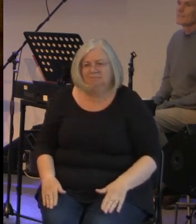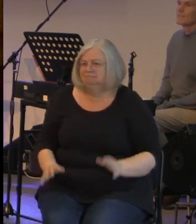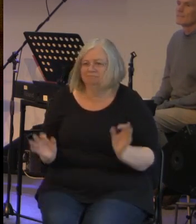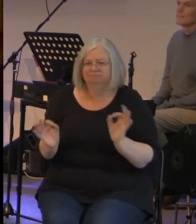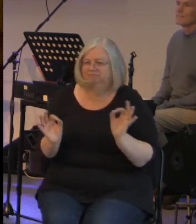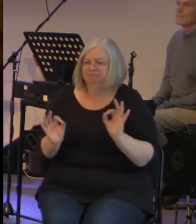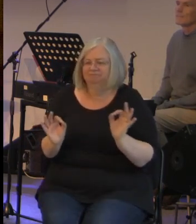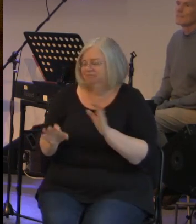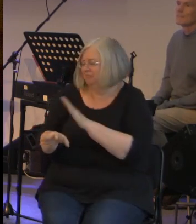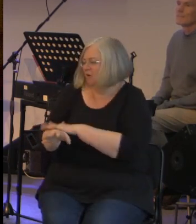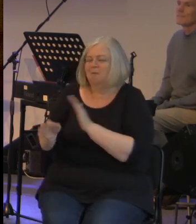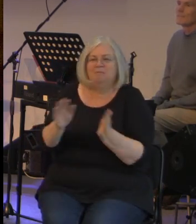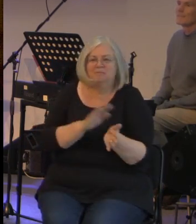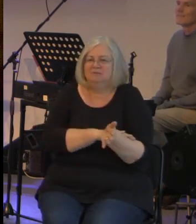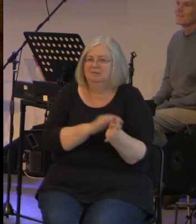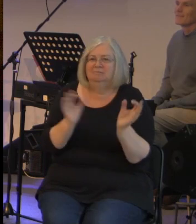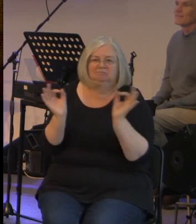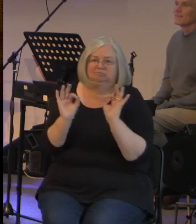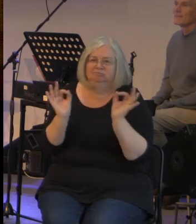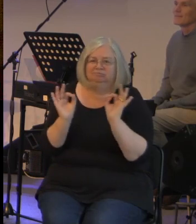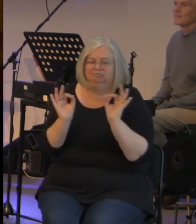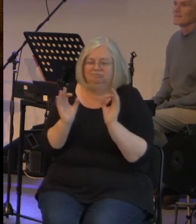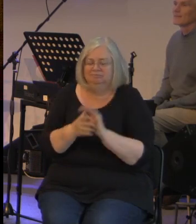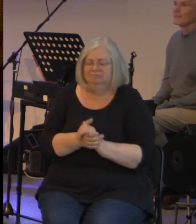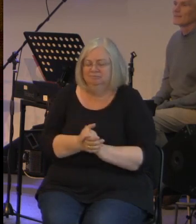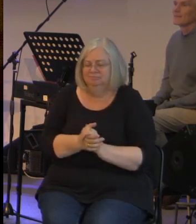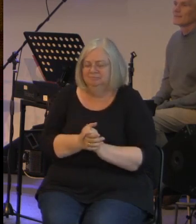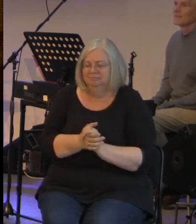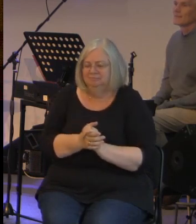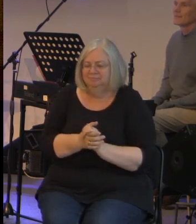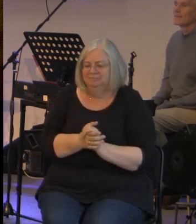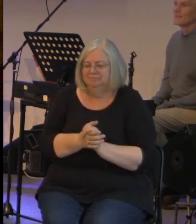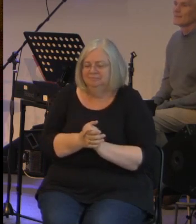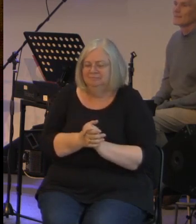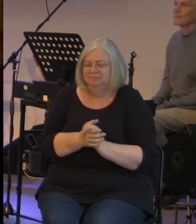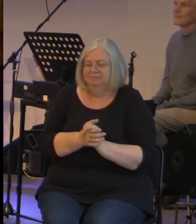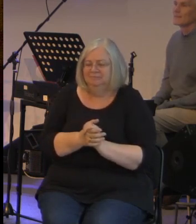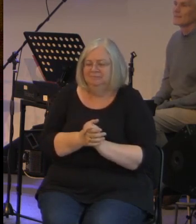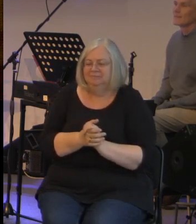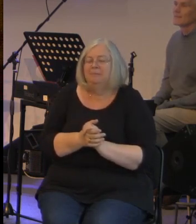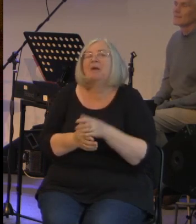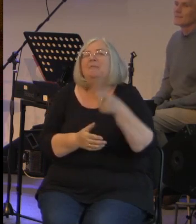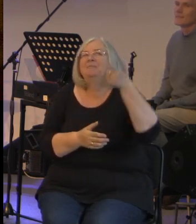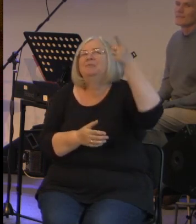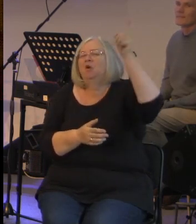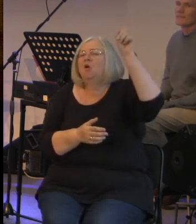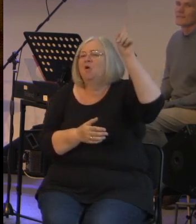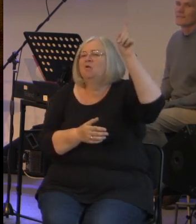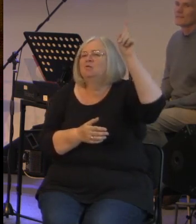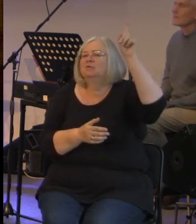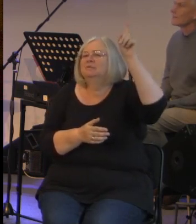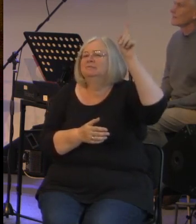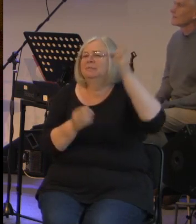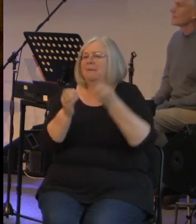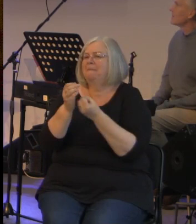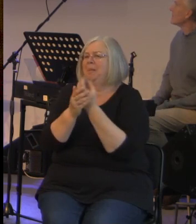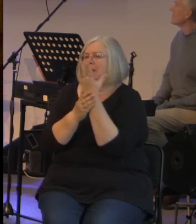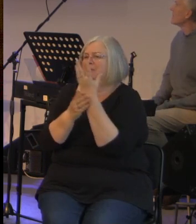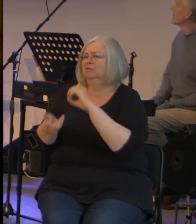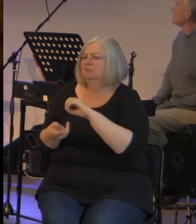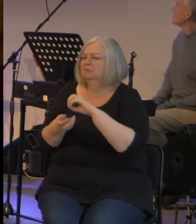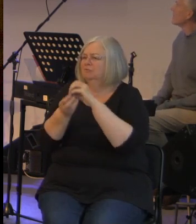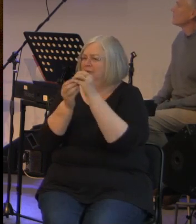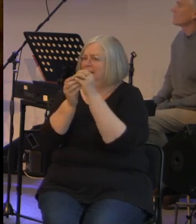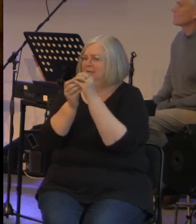haven't got any legs. But God has created the plants to be able to